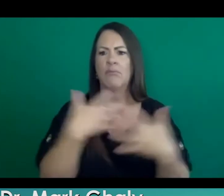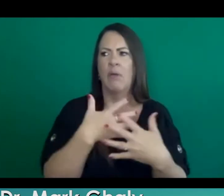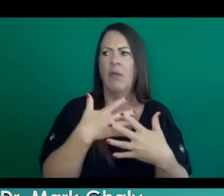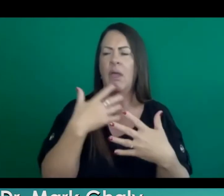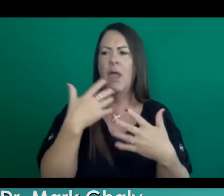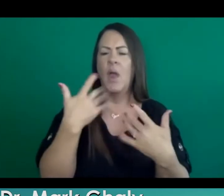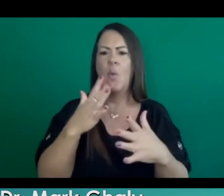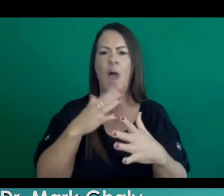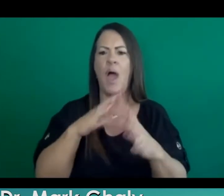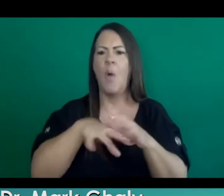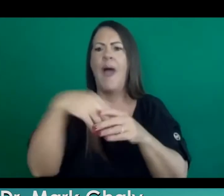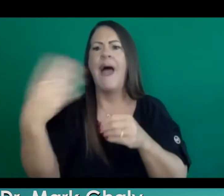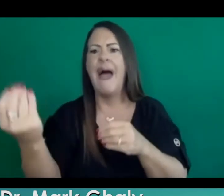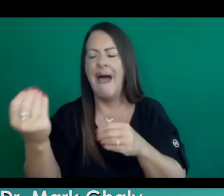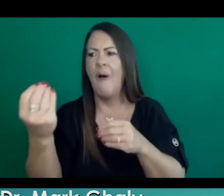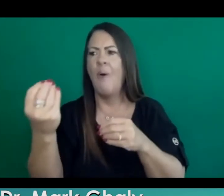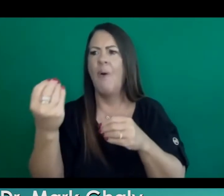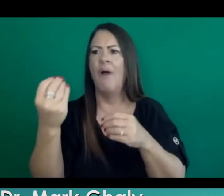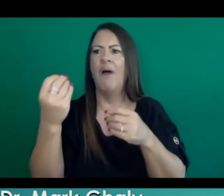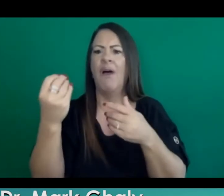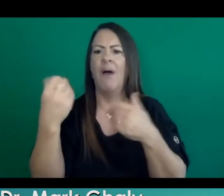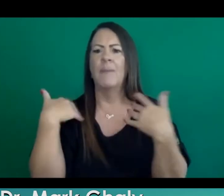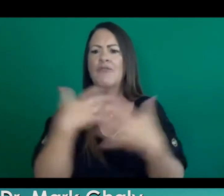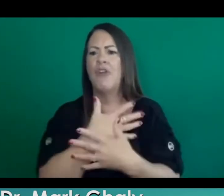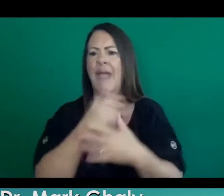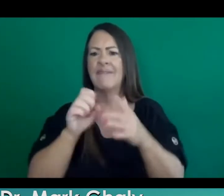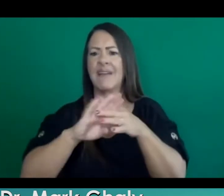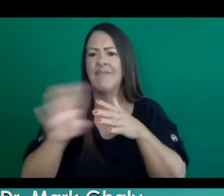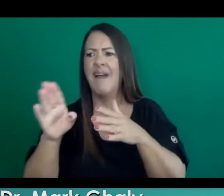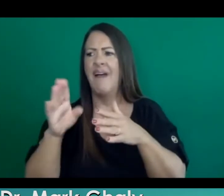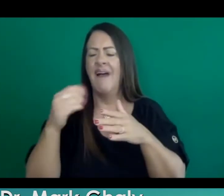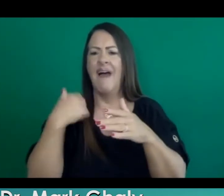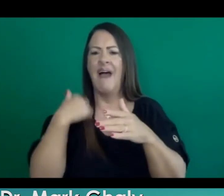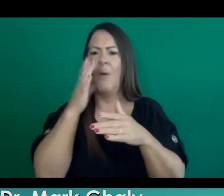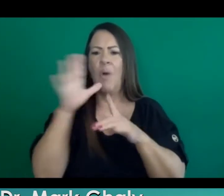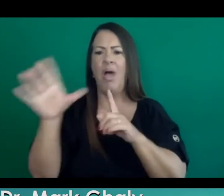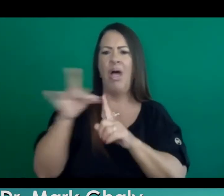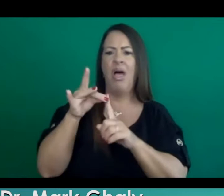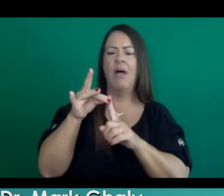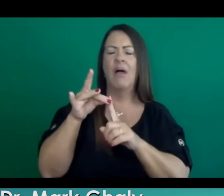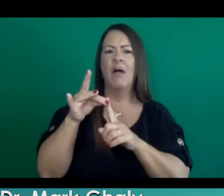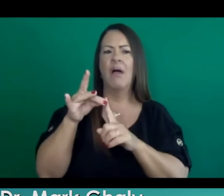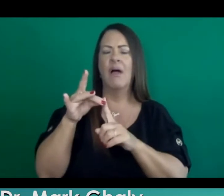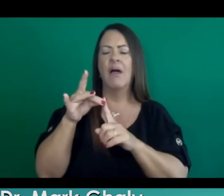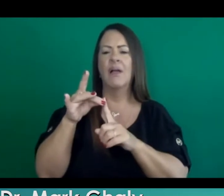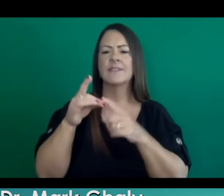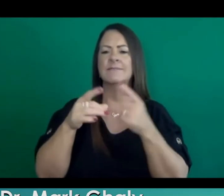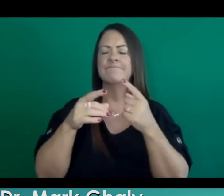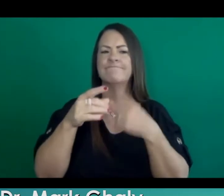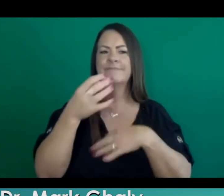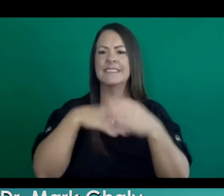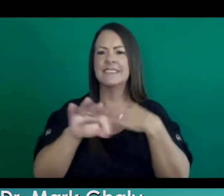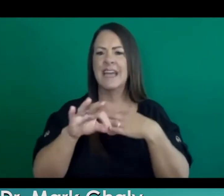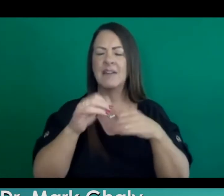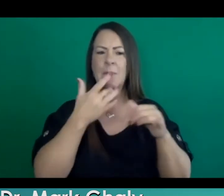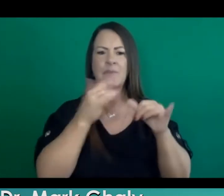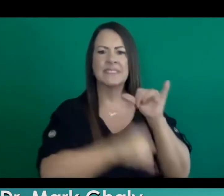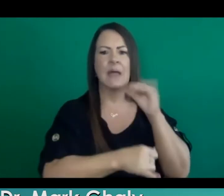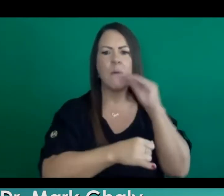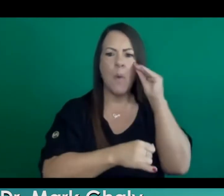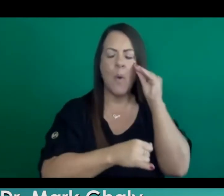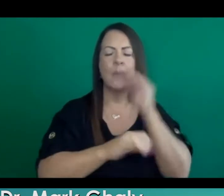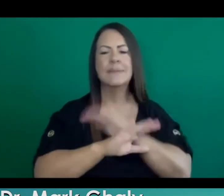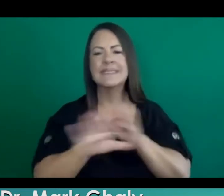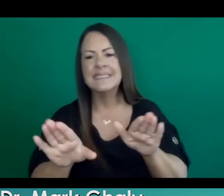leave than to stay. And that direction is indeed true. That the risk of fire is a temporary one, albeit a very